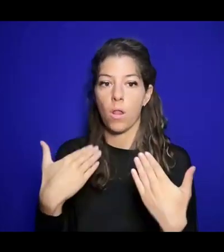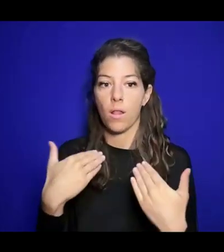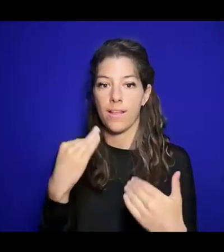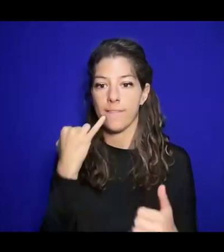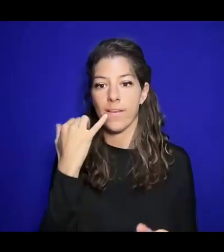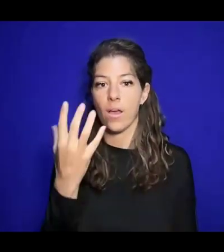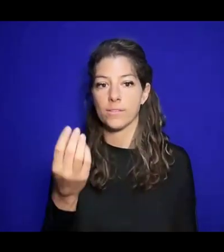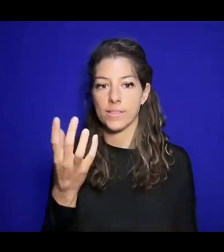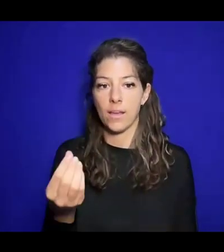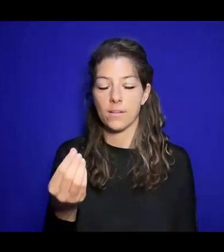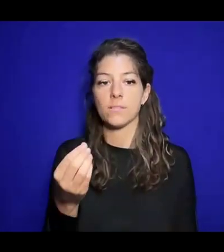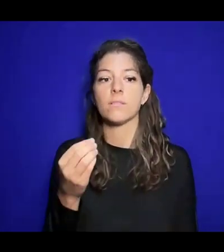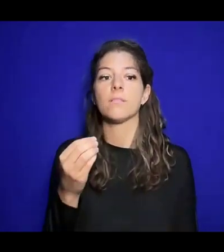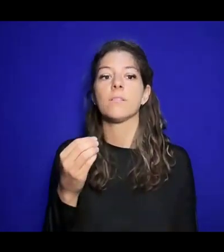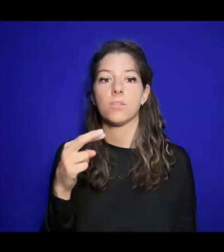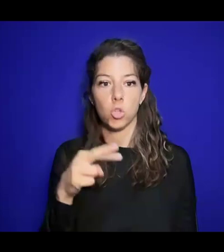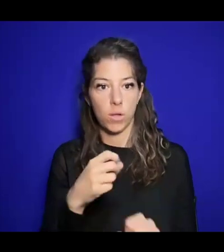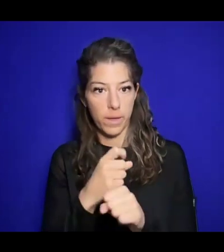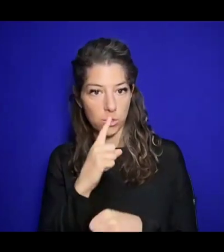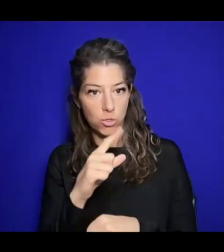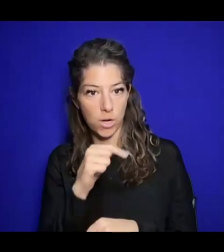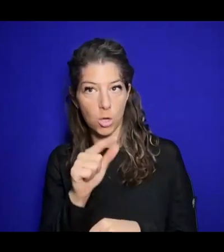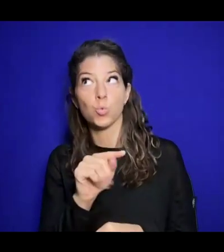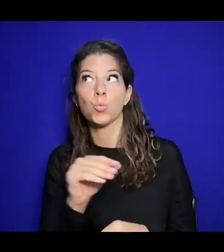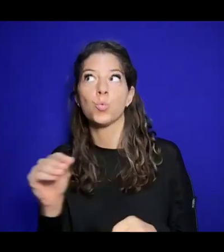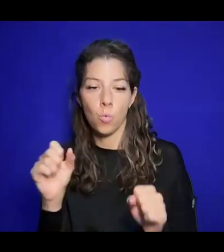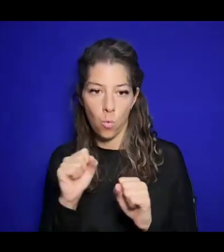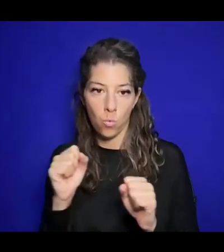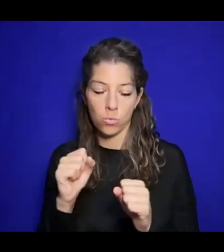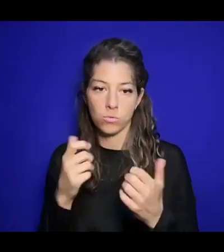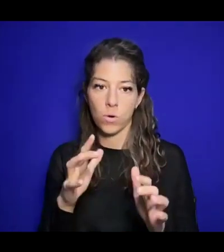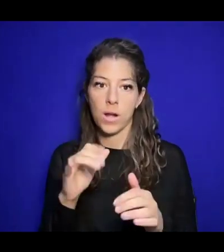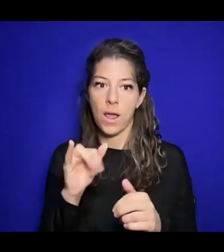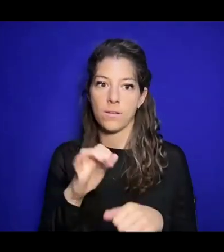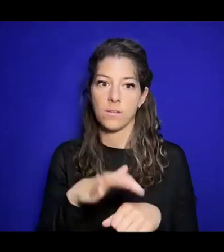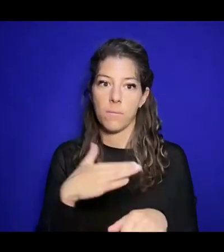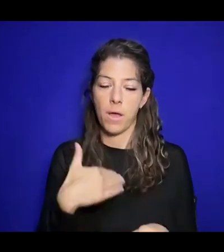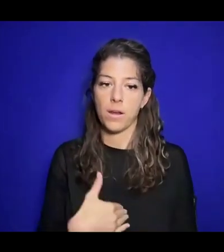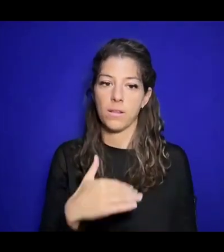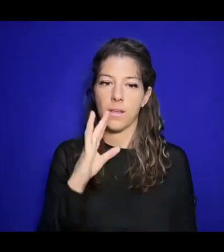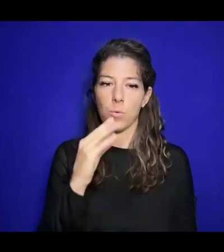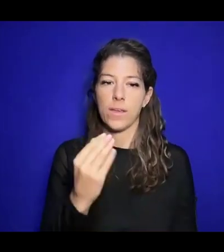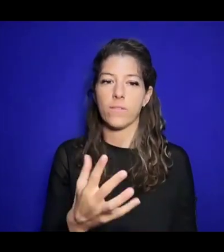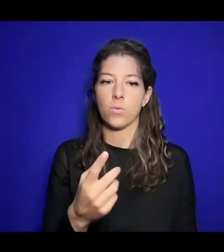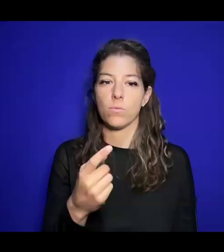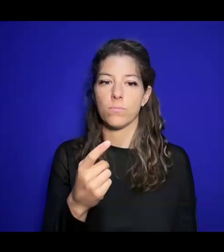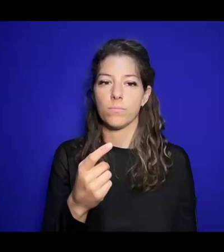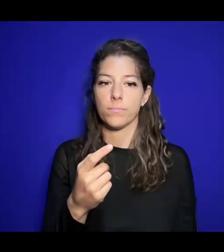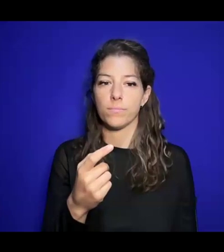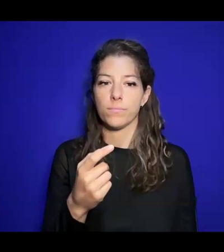you're outside. You want to look to make sure that they're not too cold. You don't want to put ice on your body because that's going to give you the